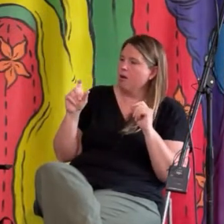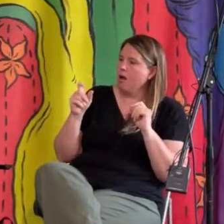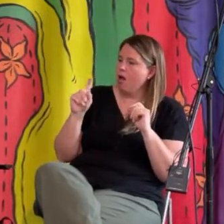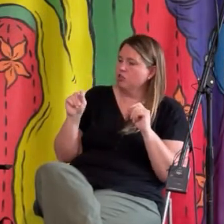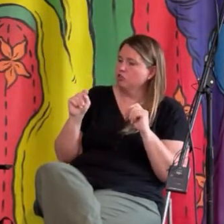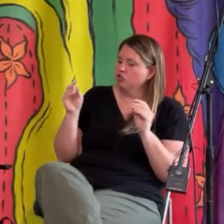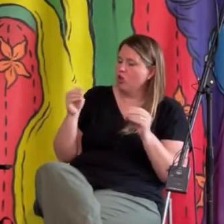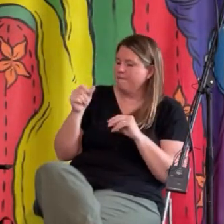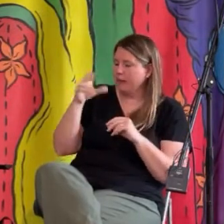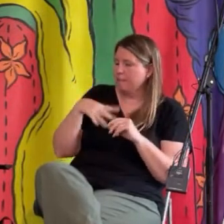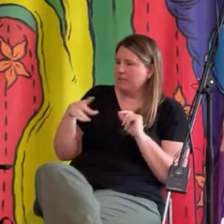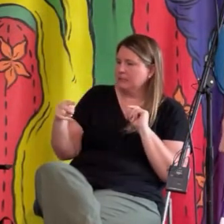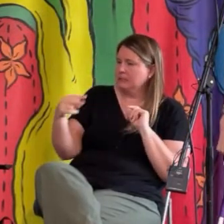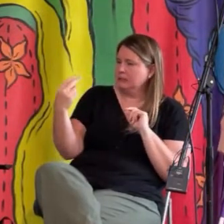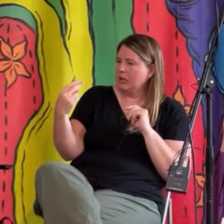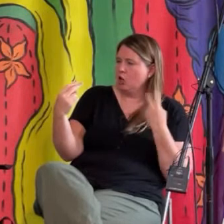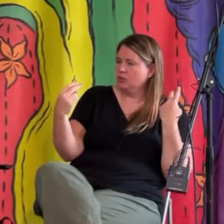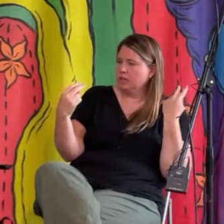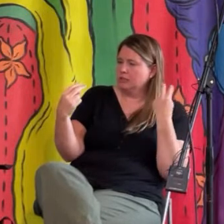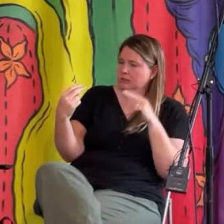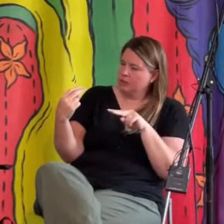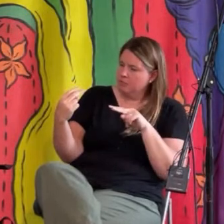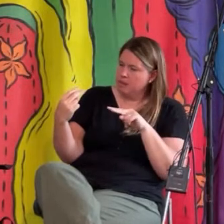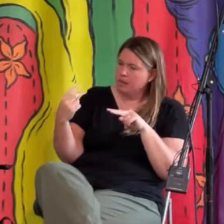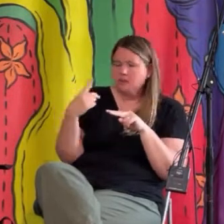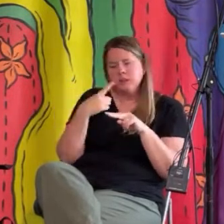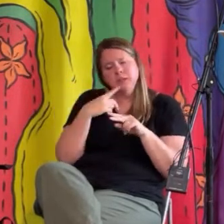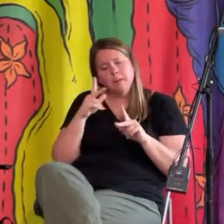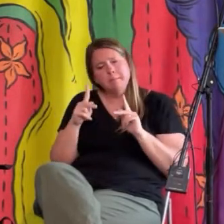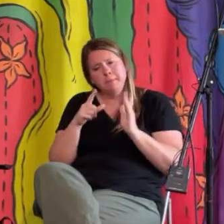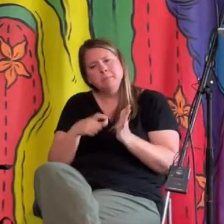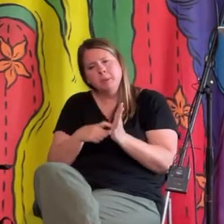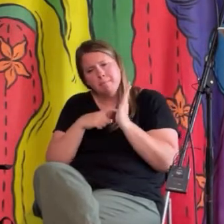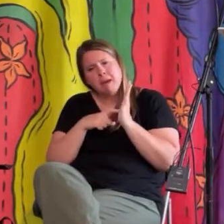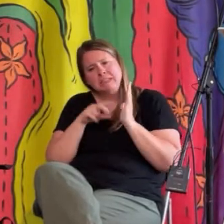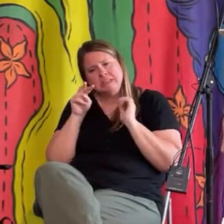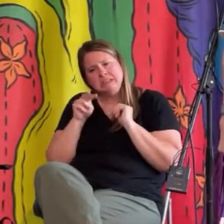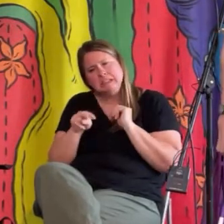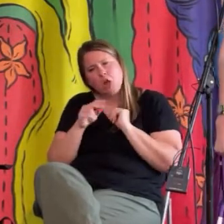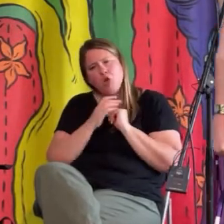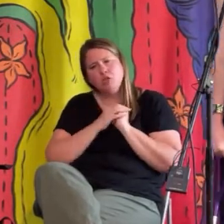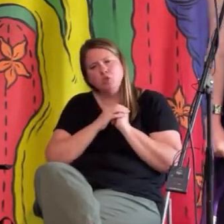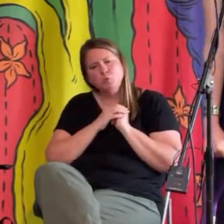stare back until he says, "People must stare at you."